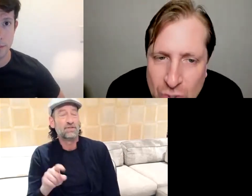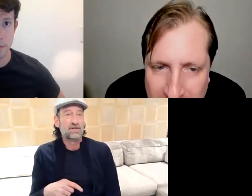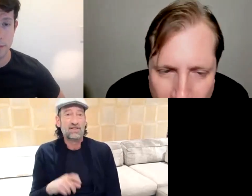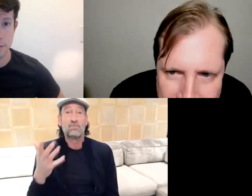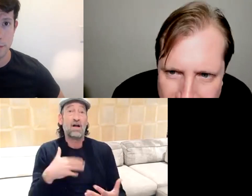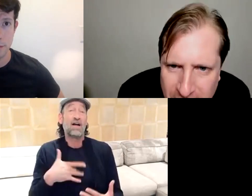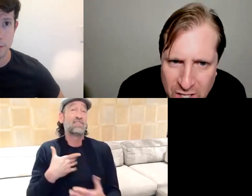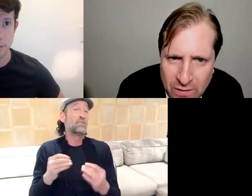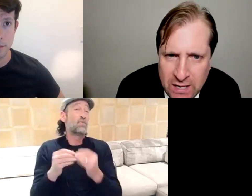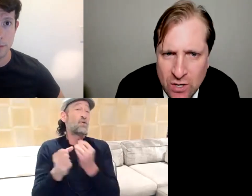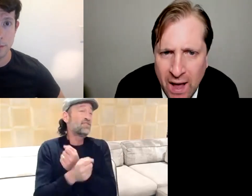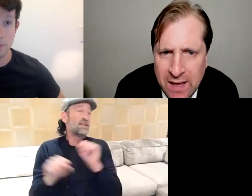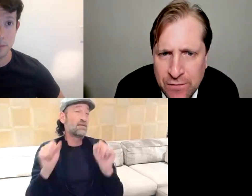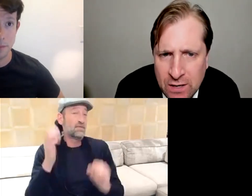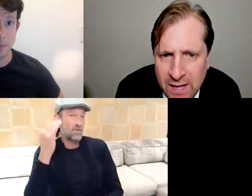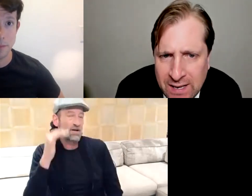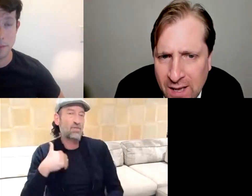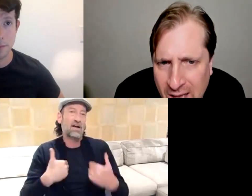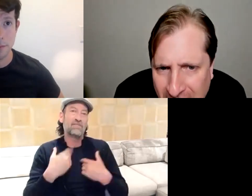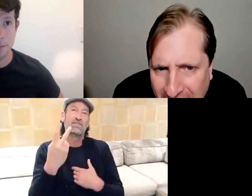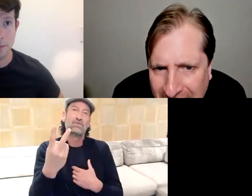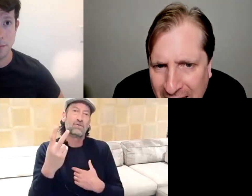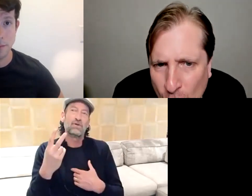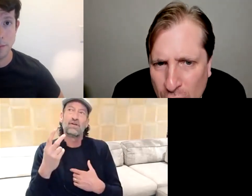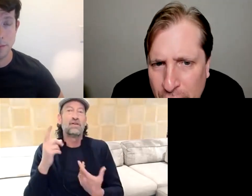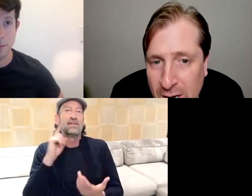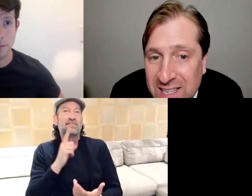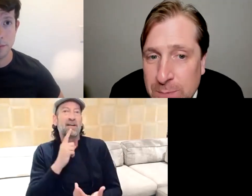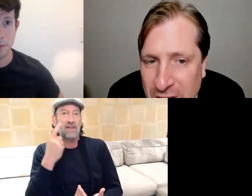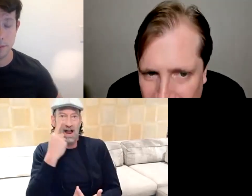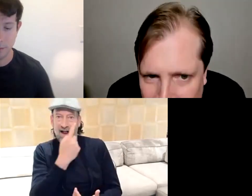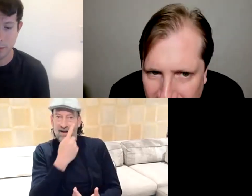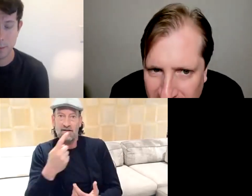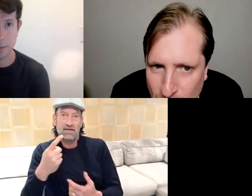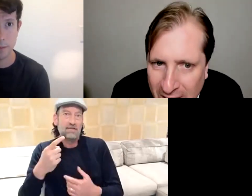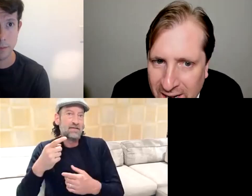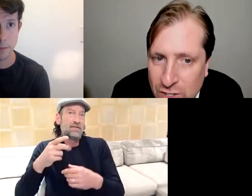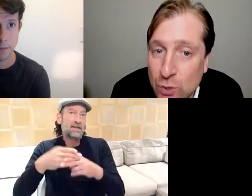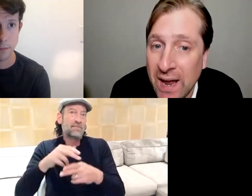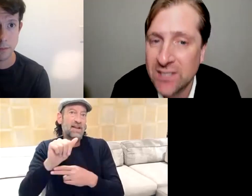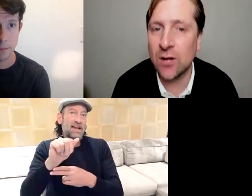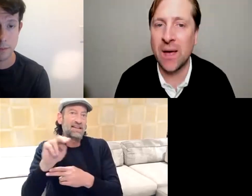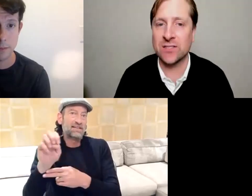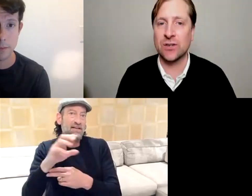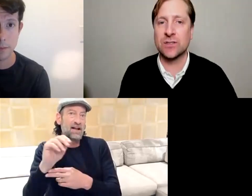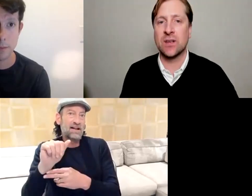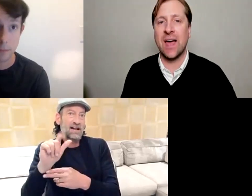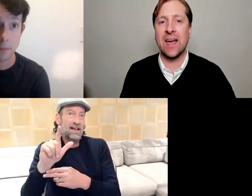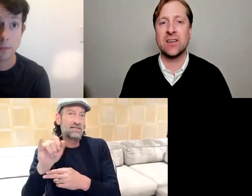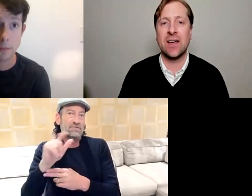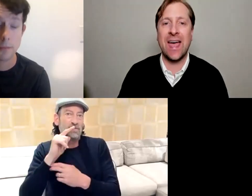That is a great question. Thank you, Vinny. So I feel like I had more freedom, especially because we had two ASL